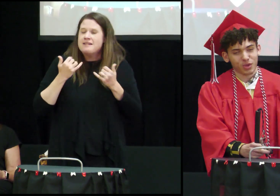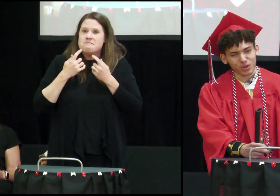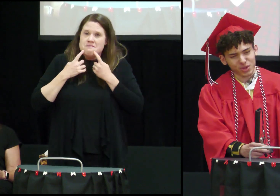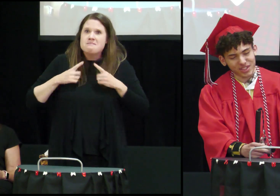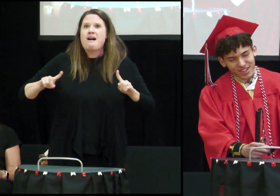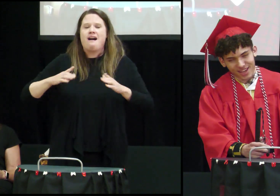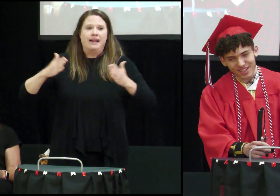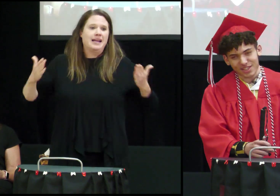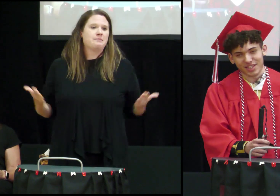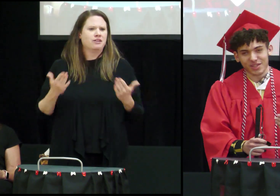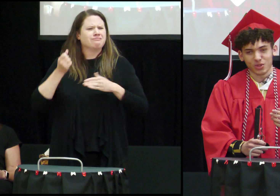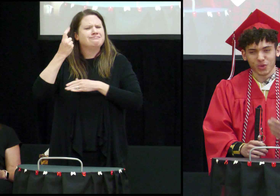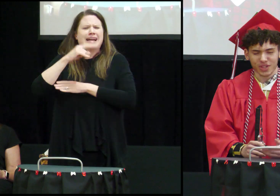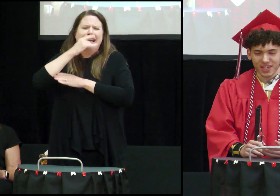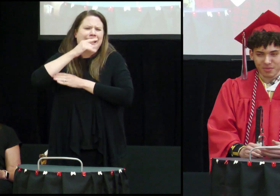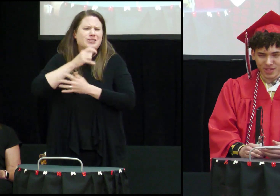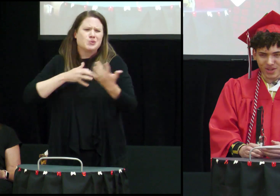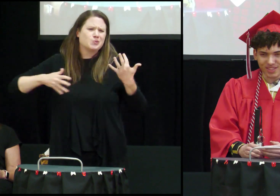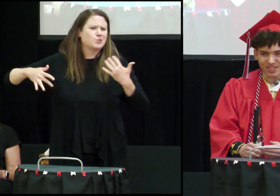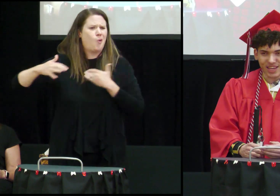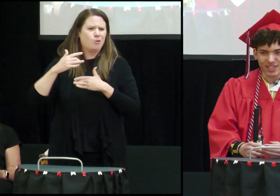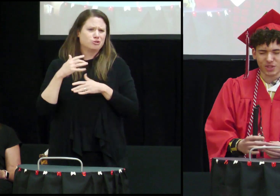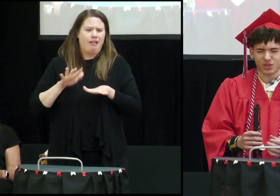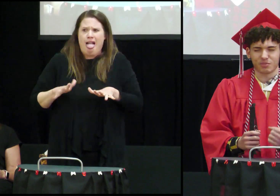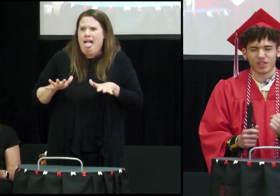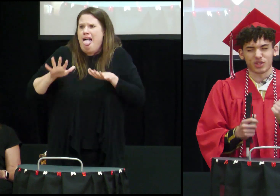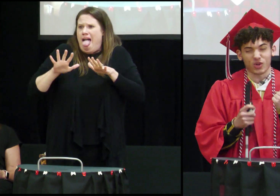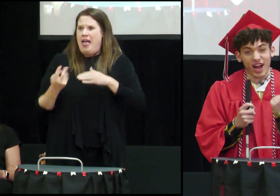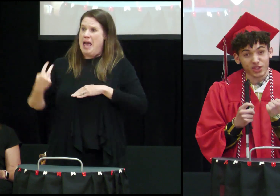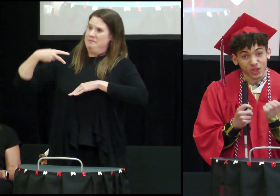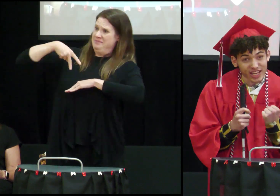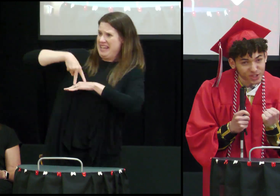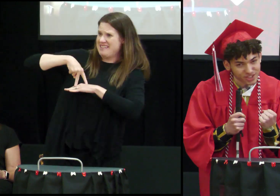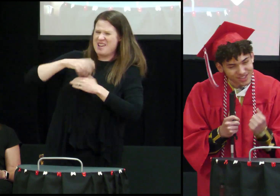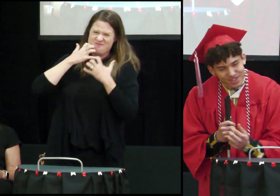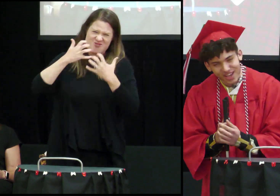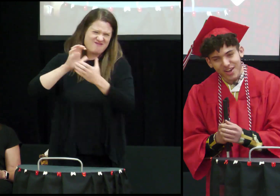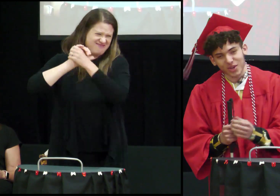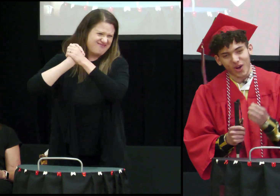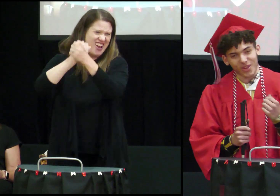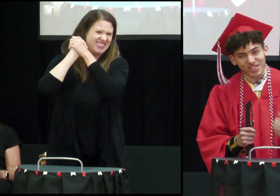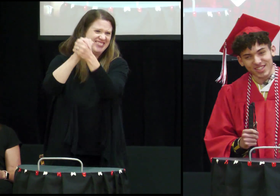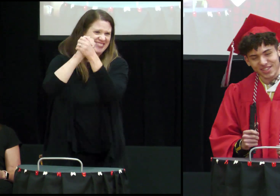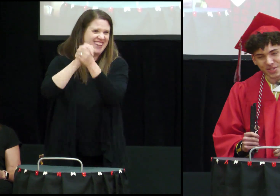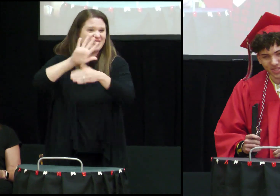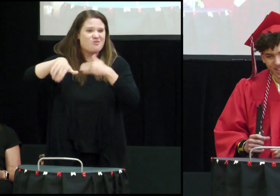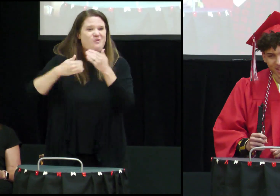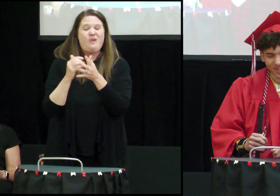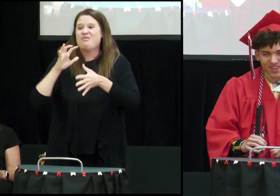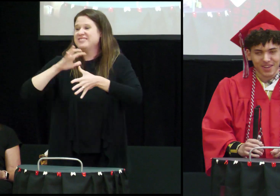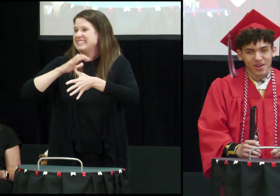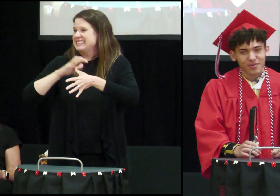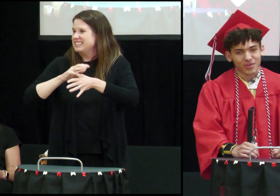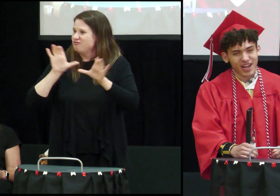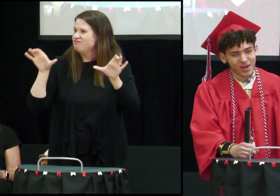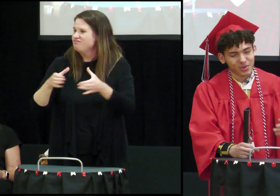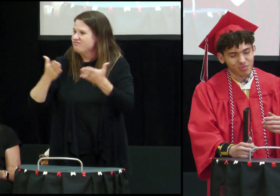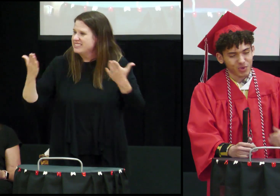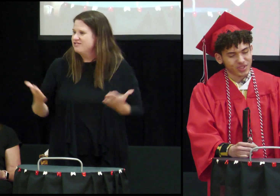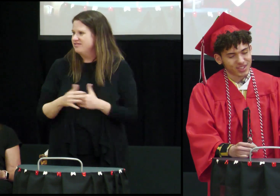social anxiety strolling up here on stage to scream congratulations to all the seniors here for now moving